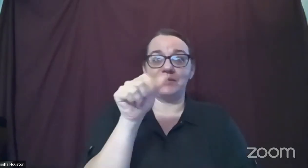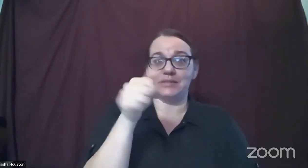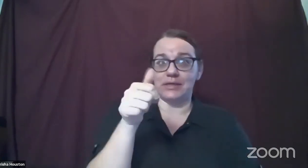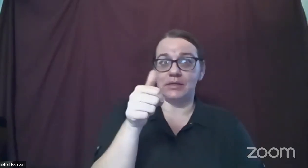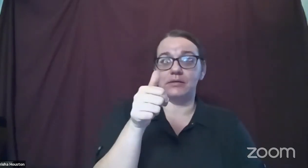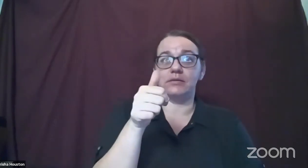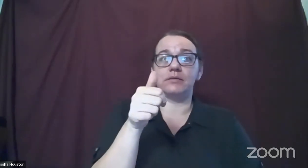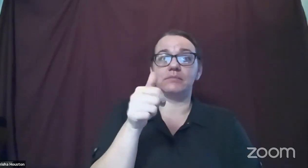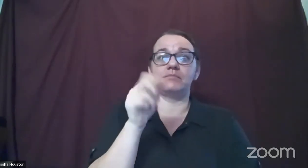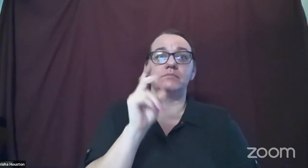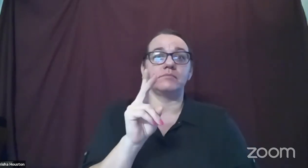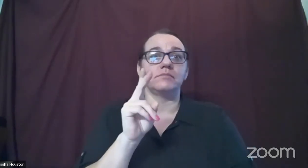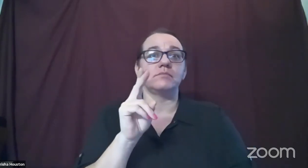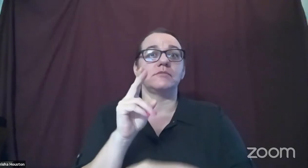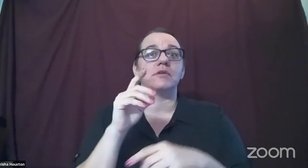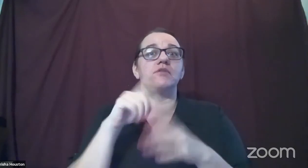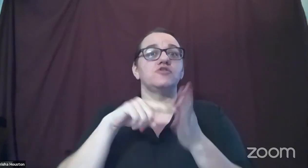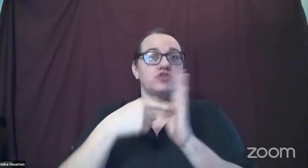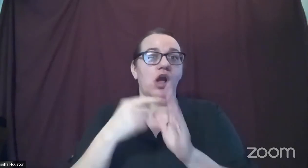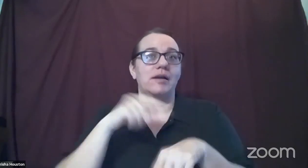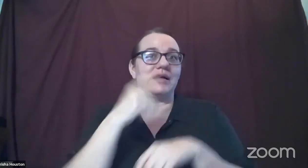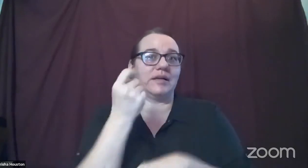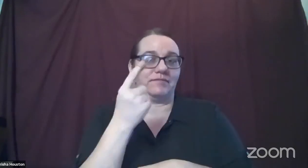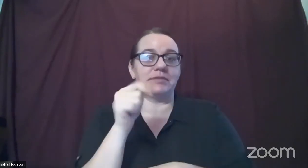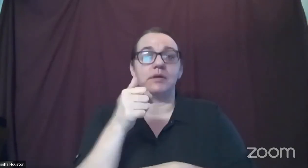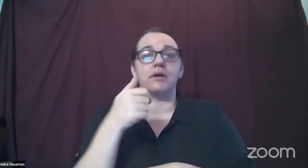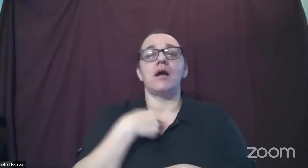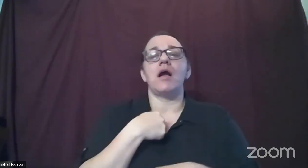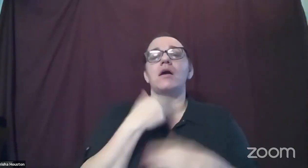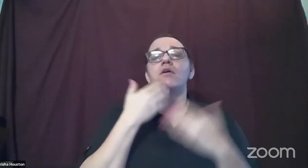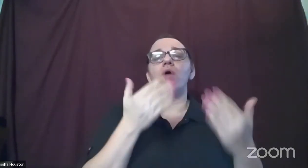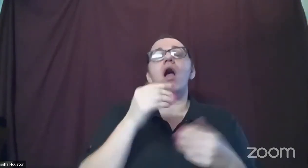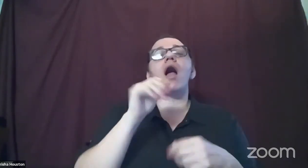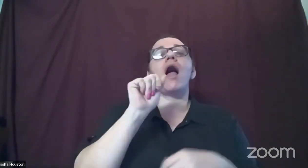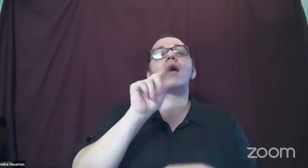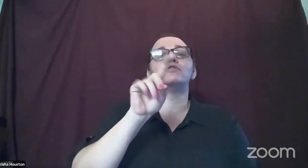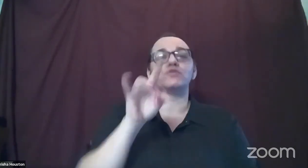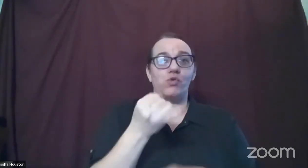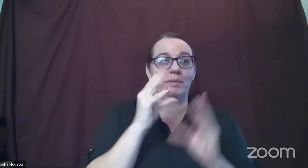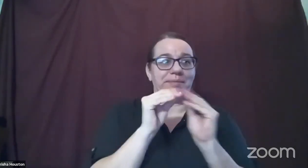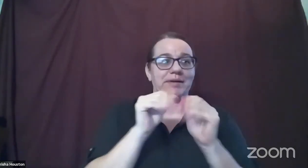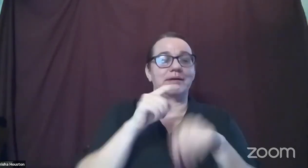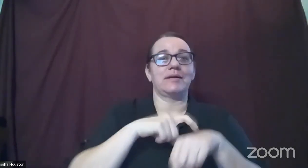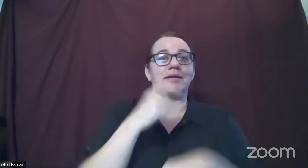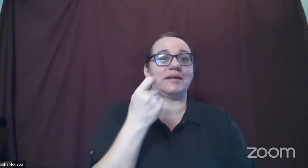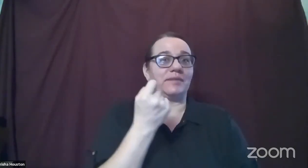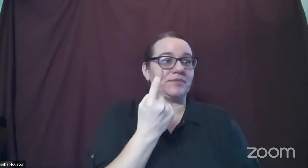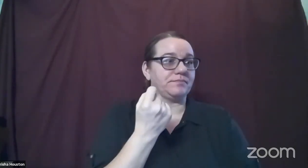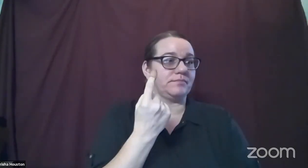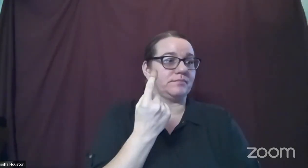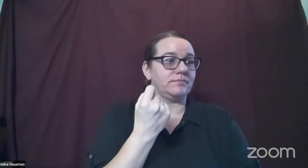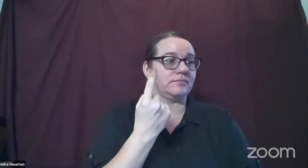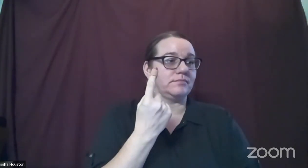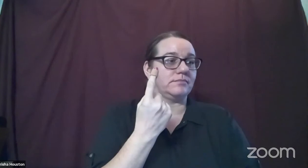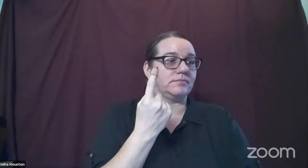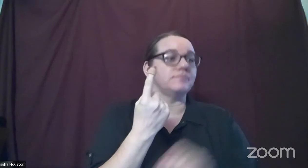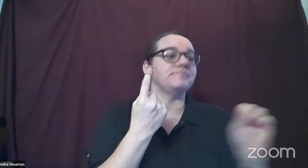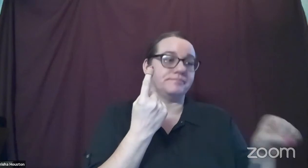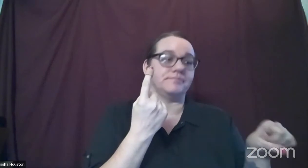at 10:59. So we will begin the community comments at 11:10. So actually we will